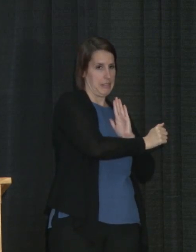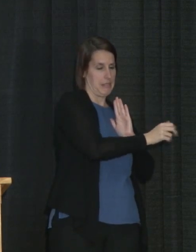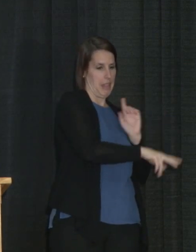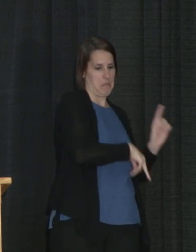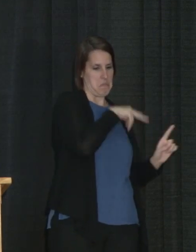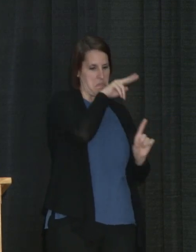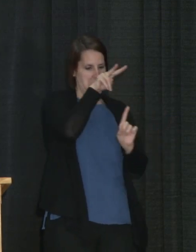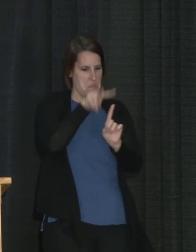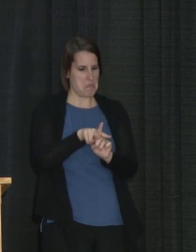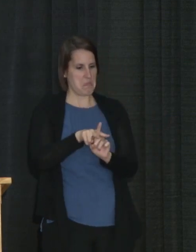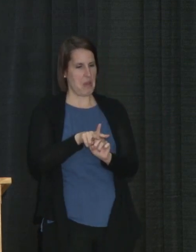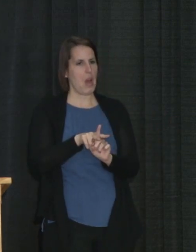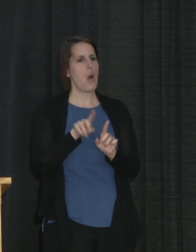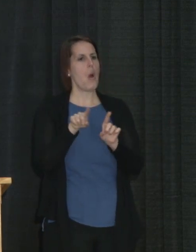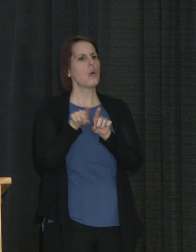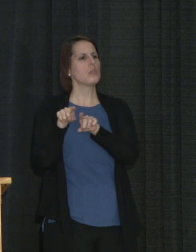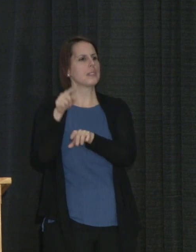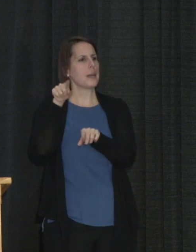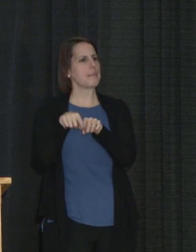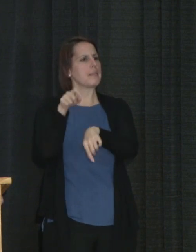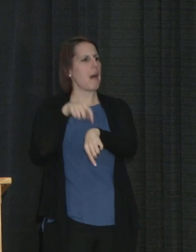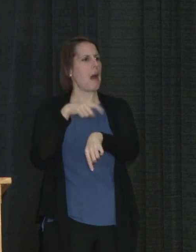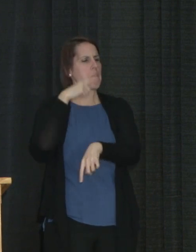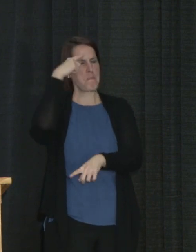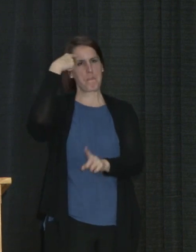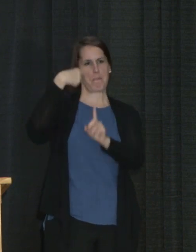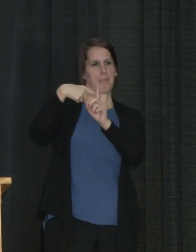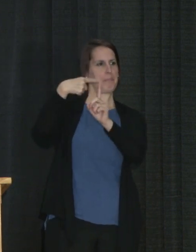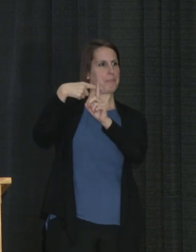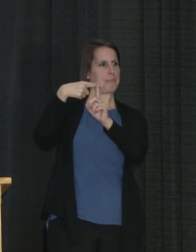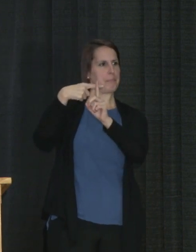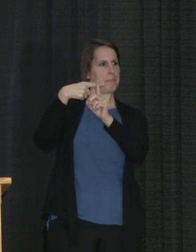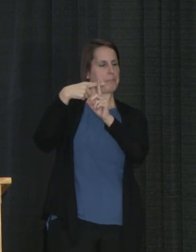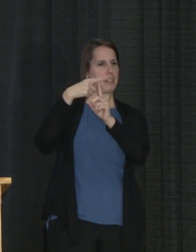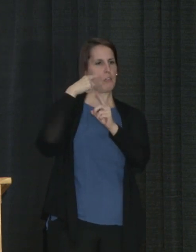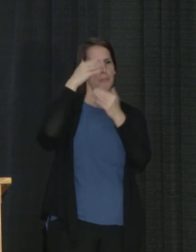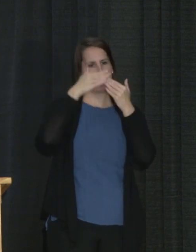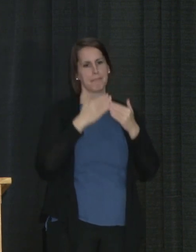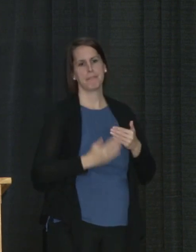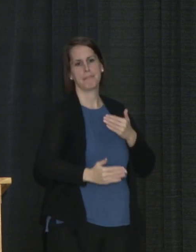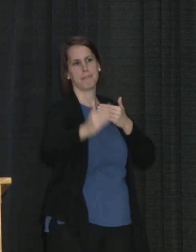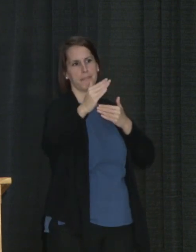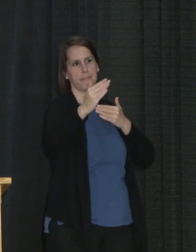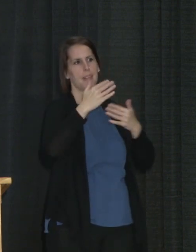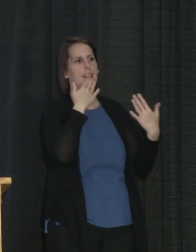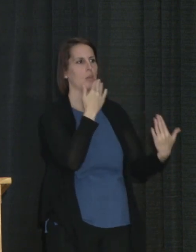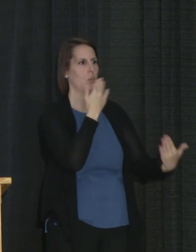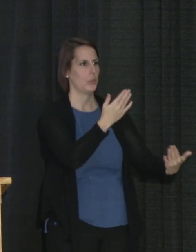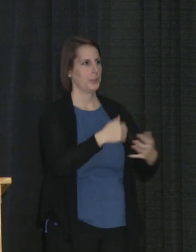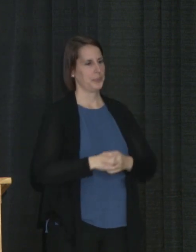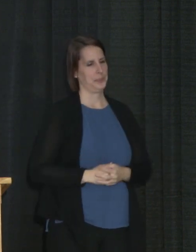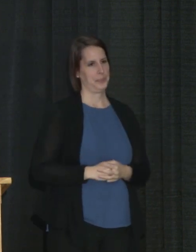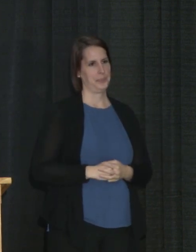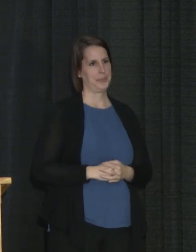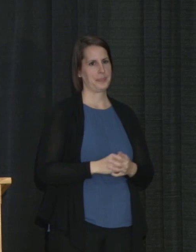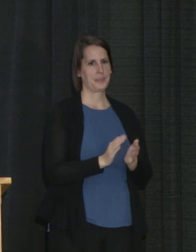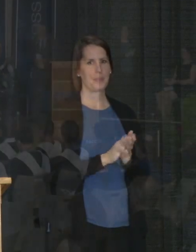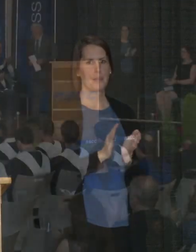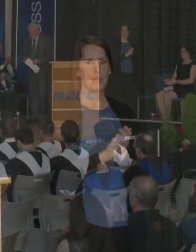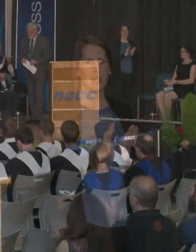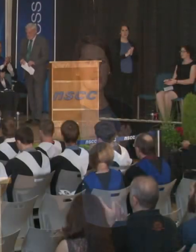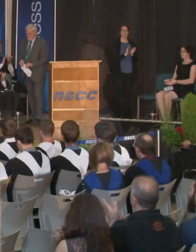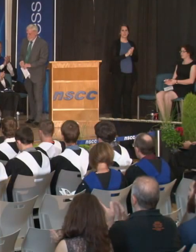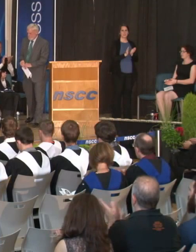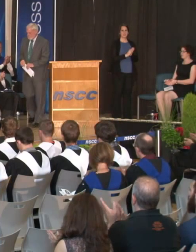with a sense of optimism for the future as you begin the next chapter of your life. Thank you very much.